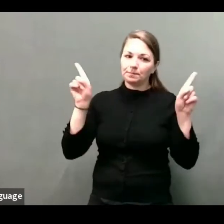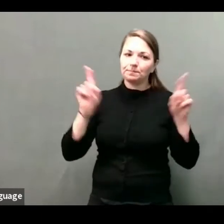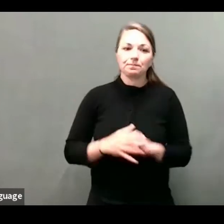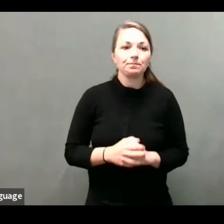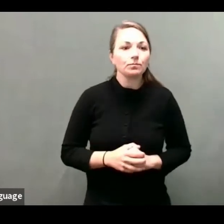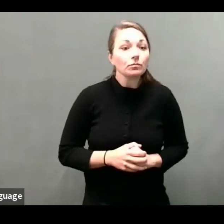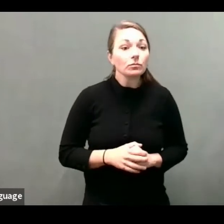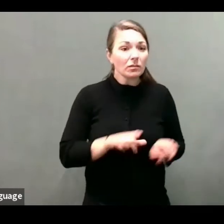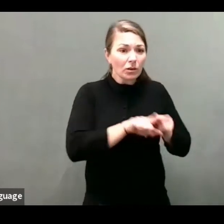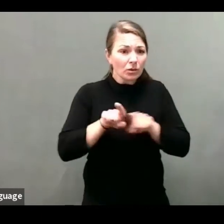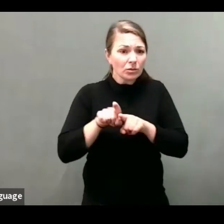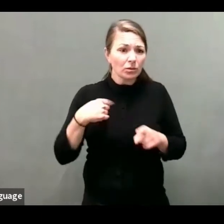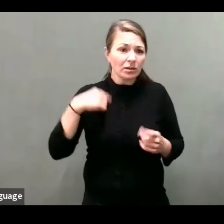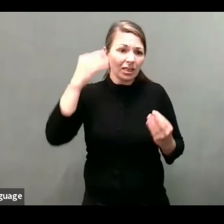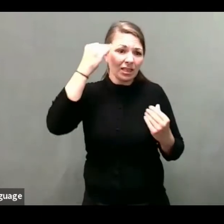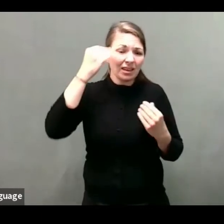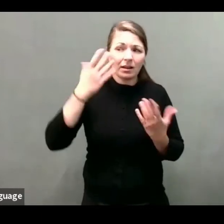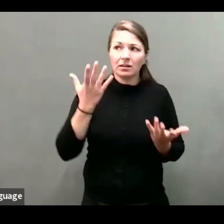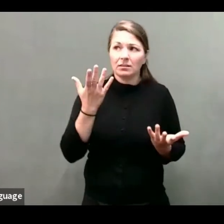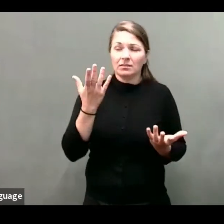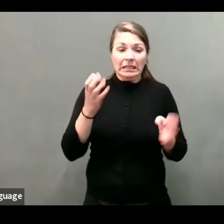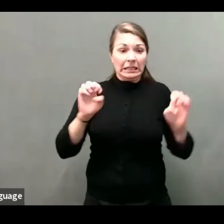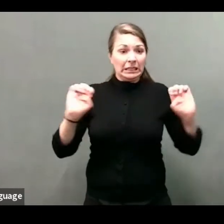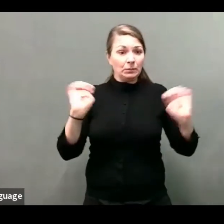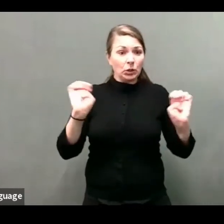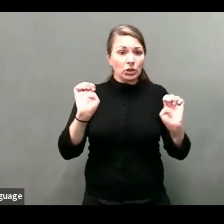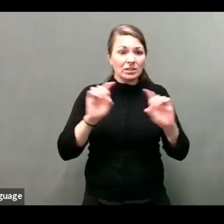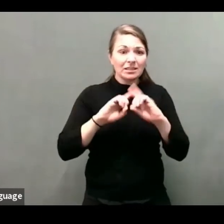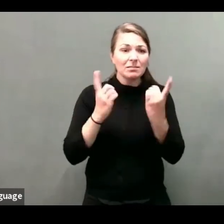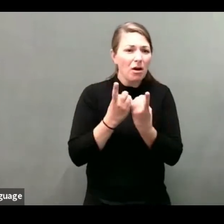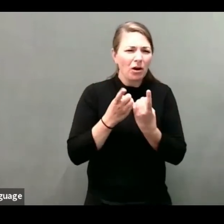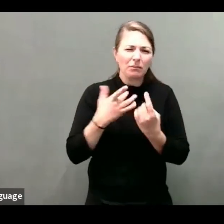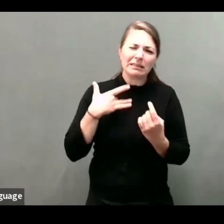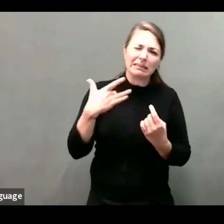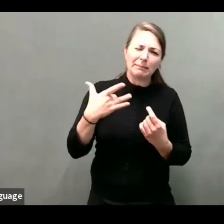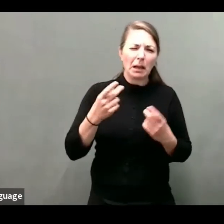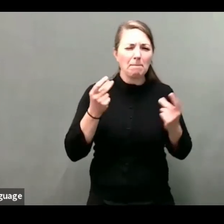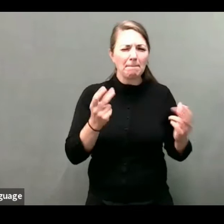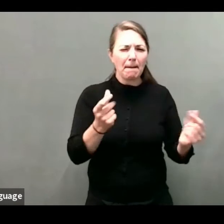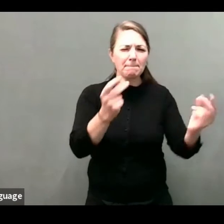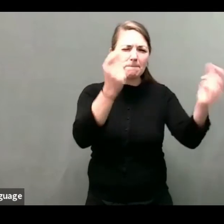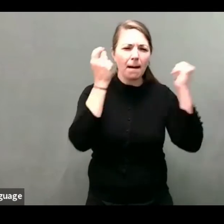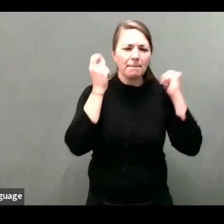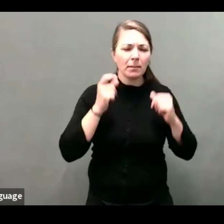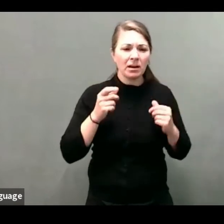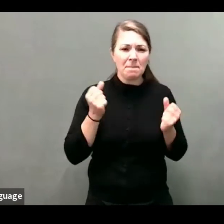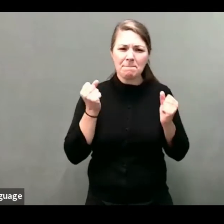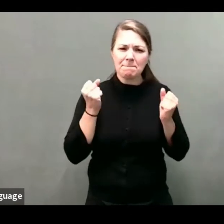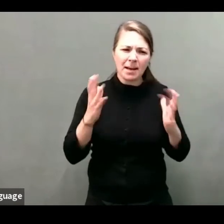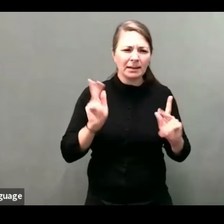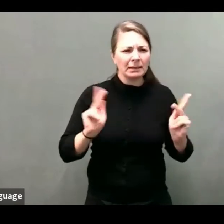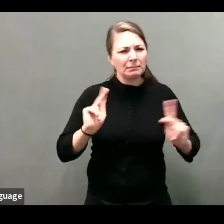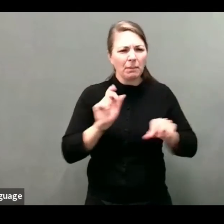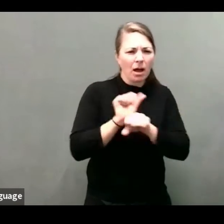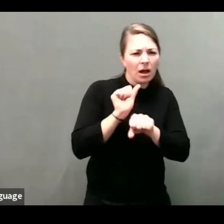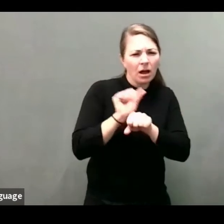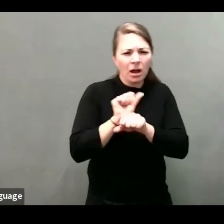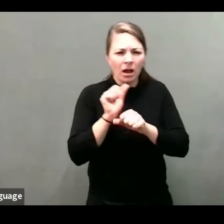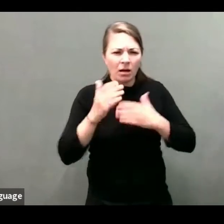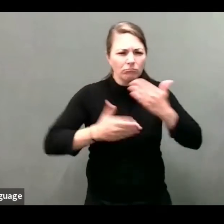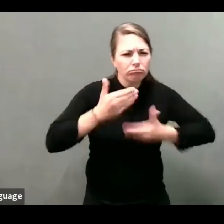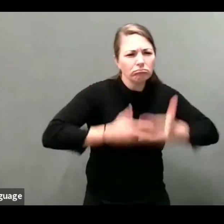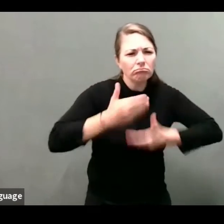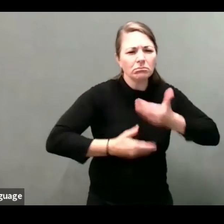that, especially in an emergency department, things move very quickly. There's a lot of people working really hard, especially right now as